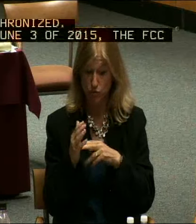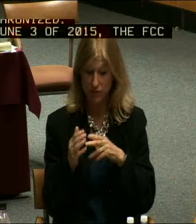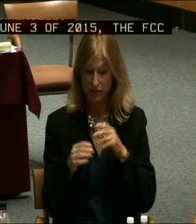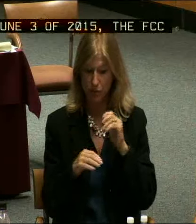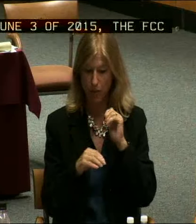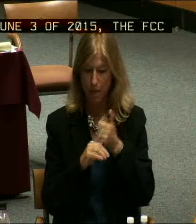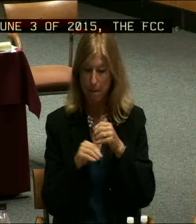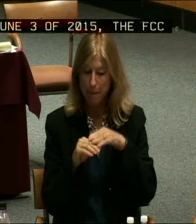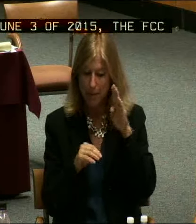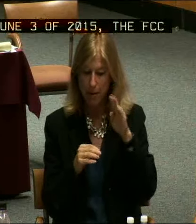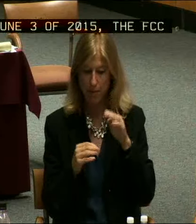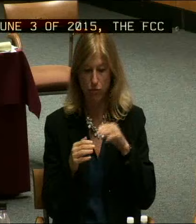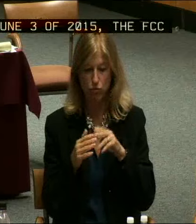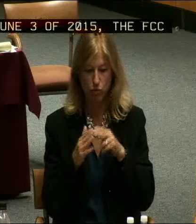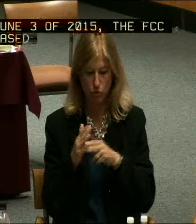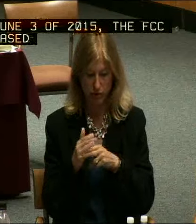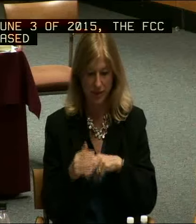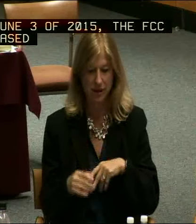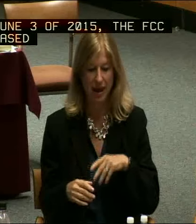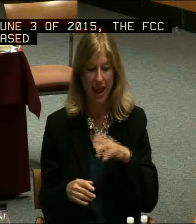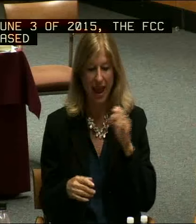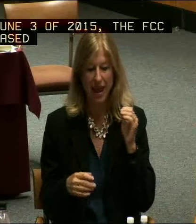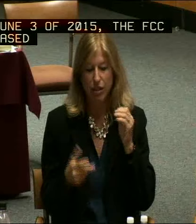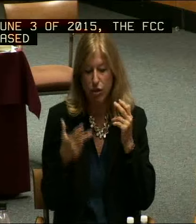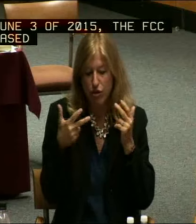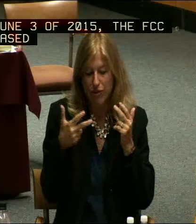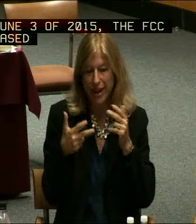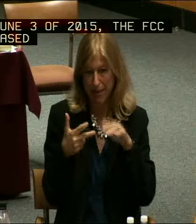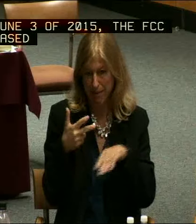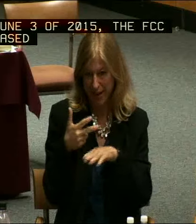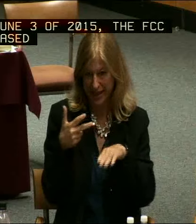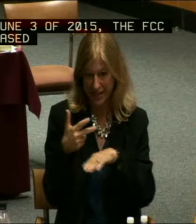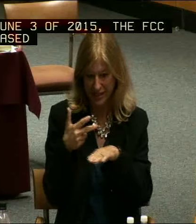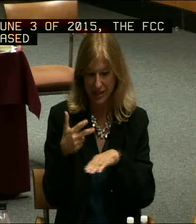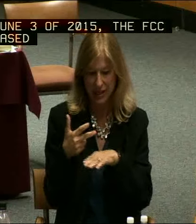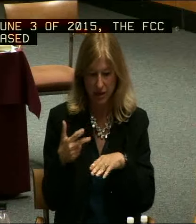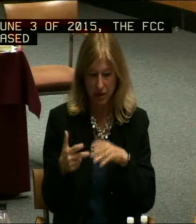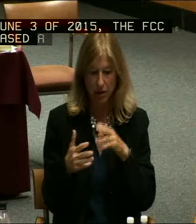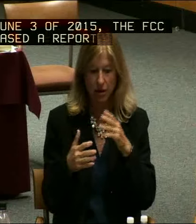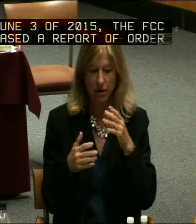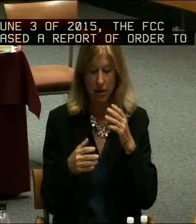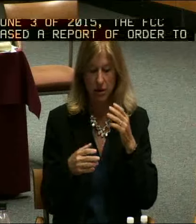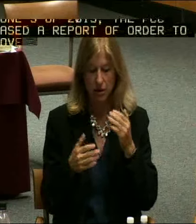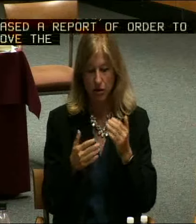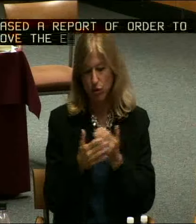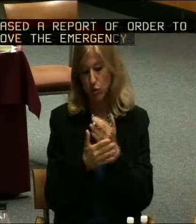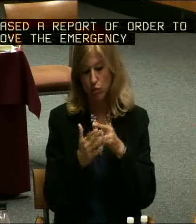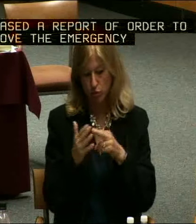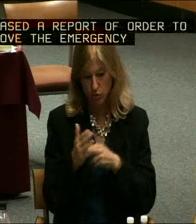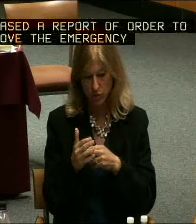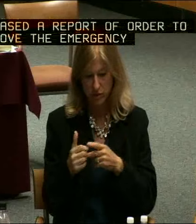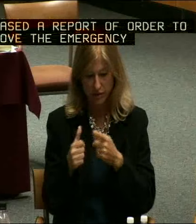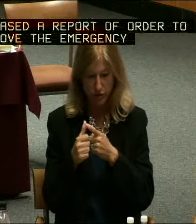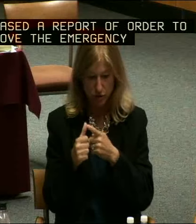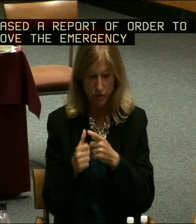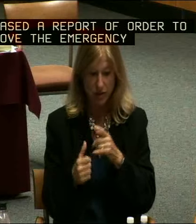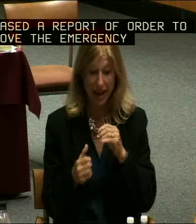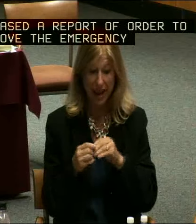the Emergency Alert System, or EAS, to establish specific operational